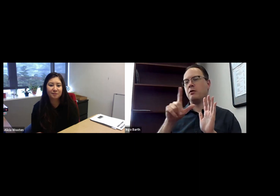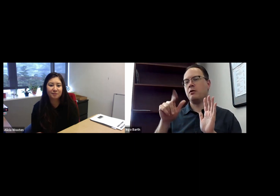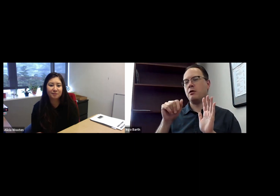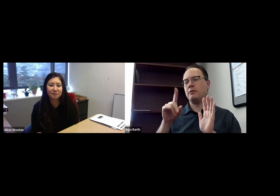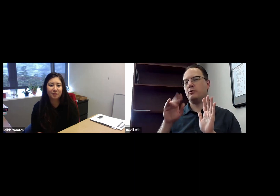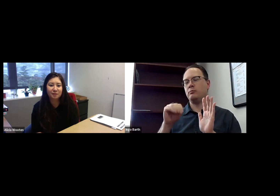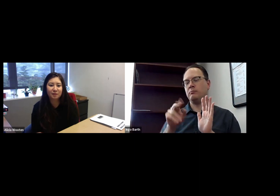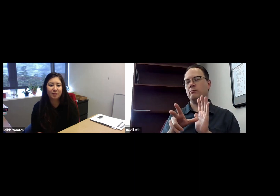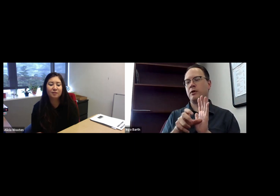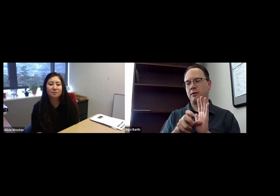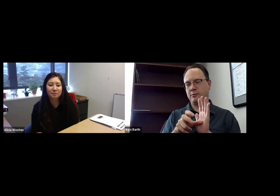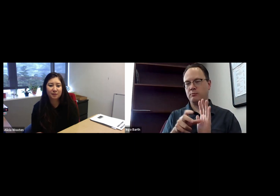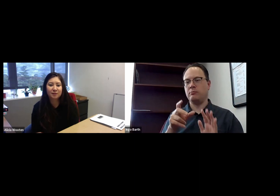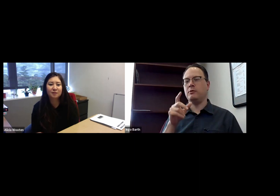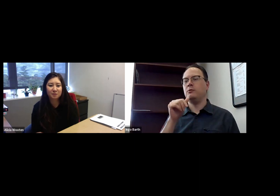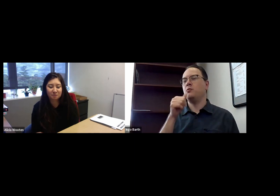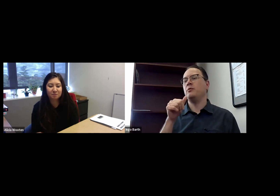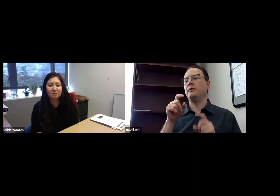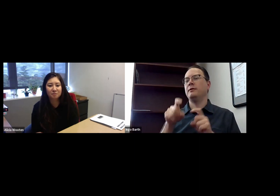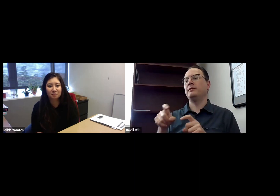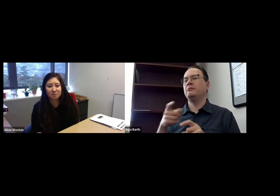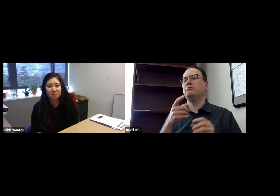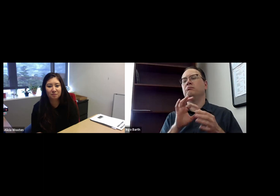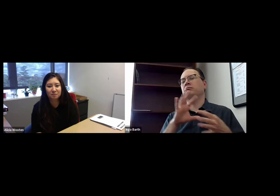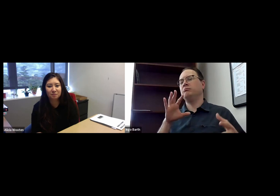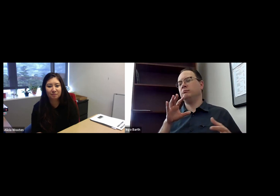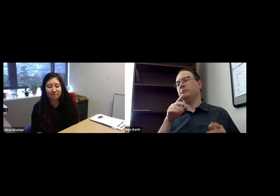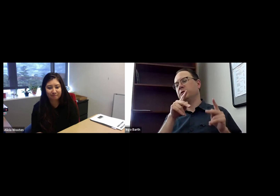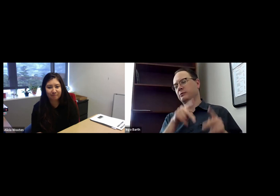that F hand shape at the end.